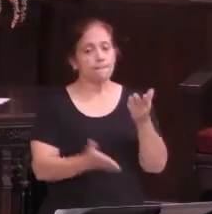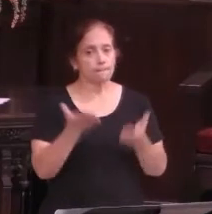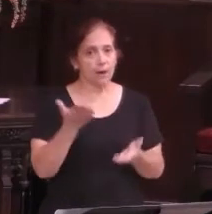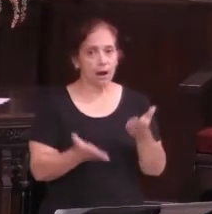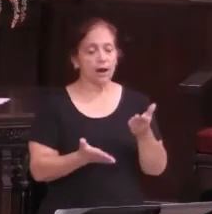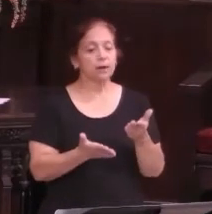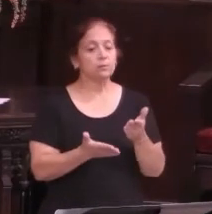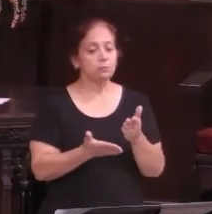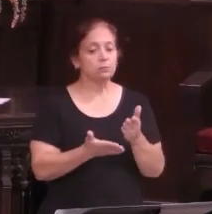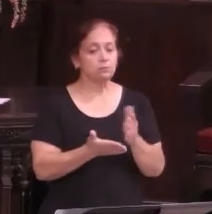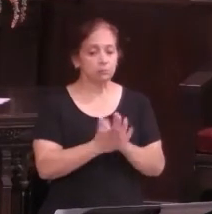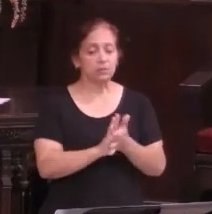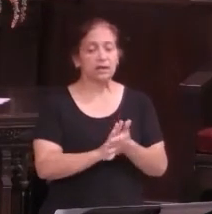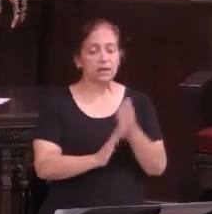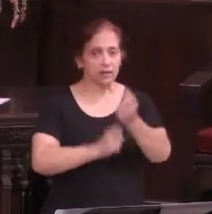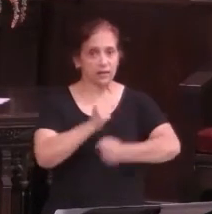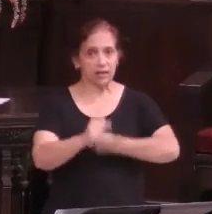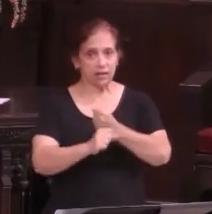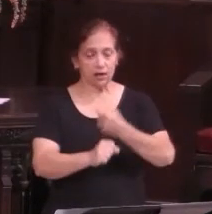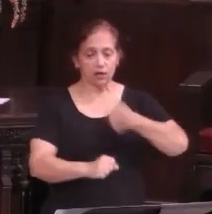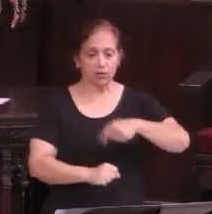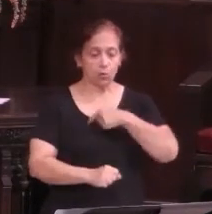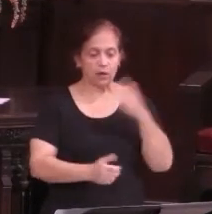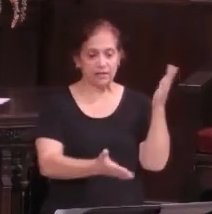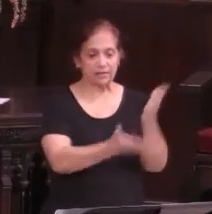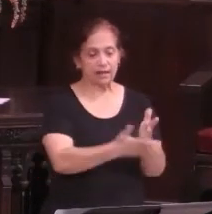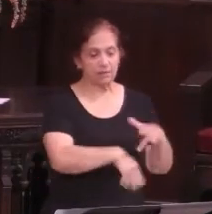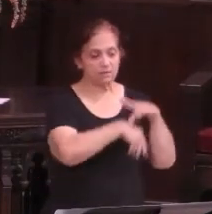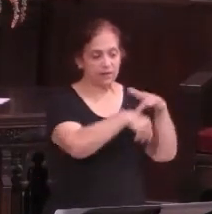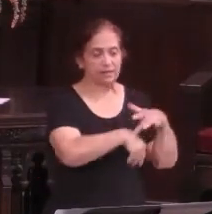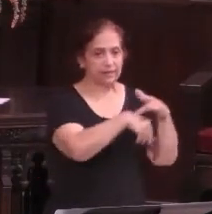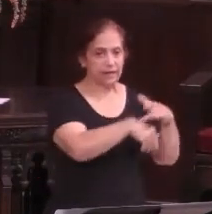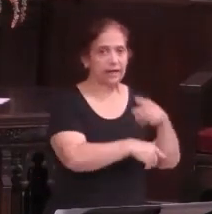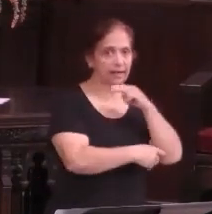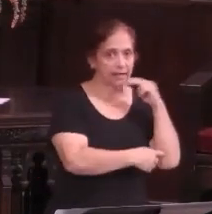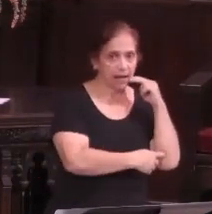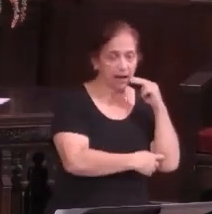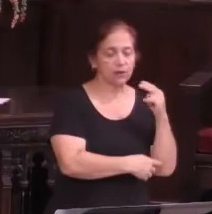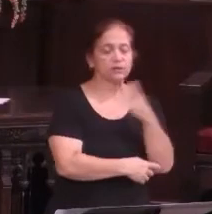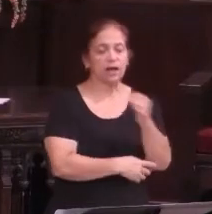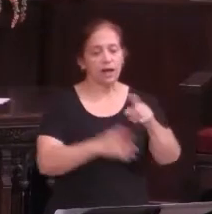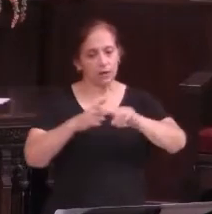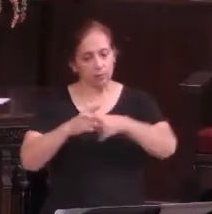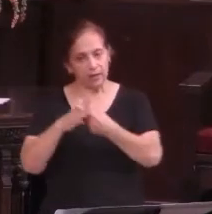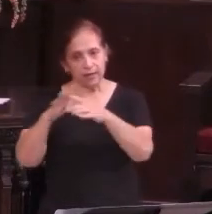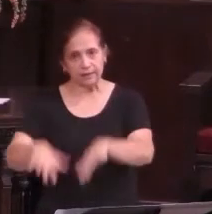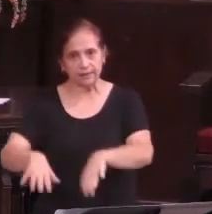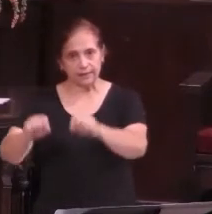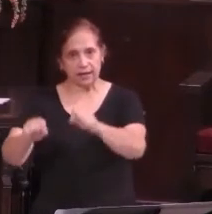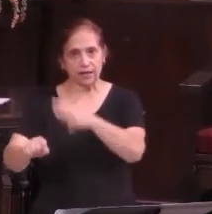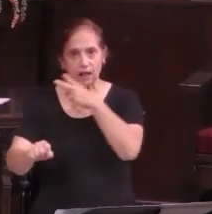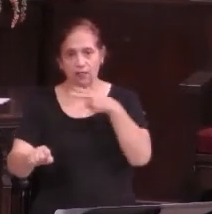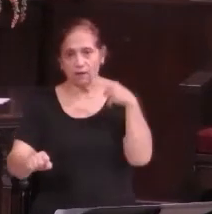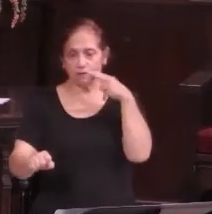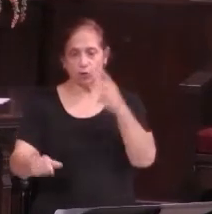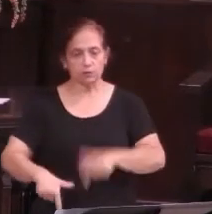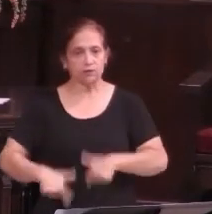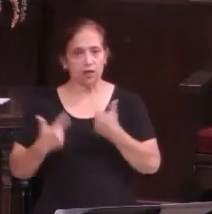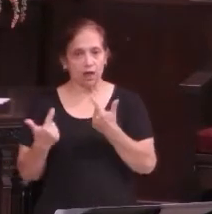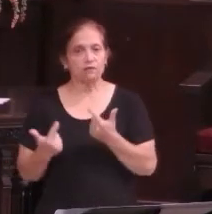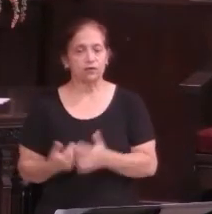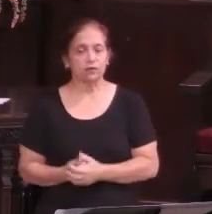be the year that we stop fixating on the nouns and begin embracing the verbs of